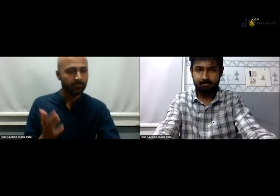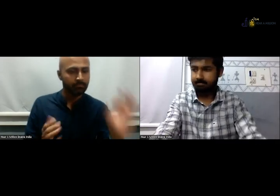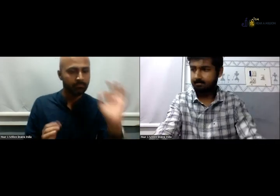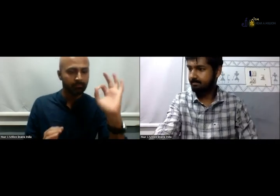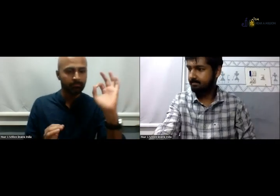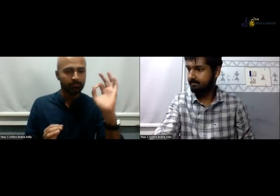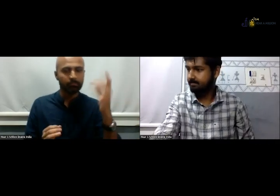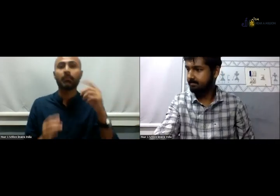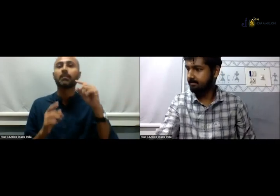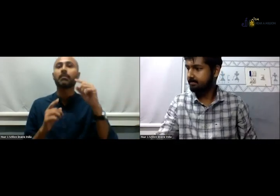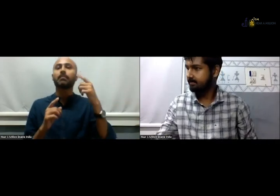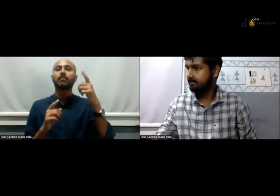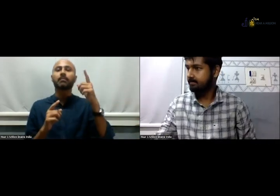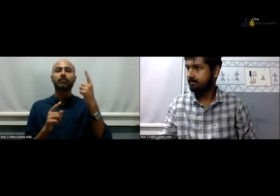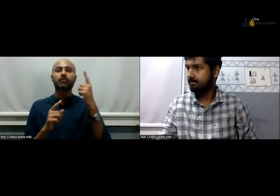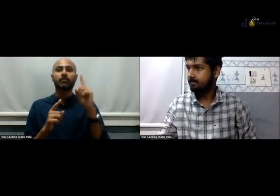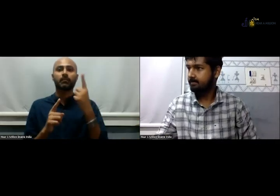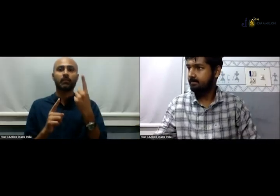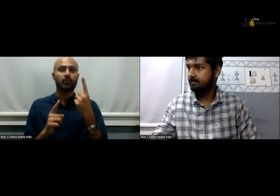So